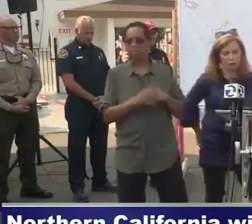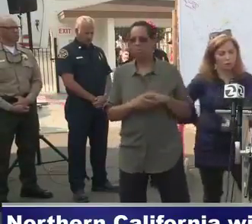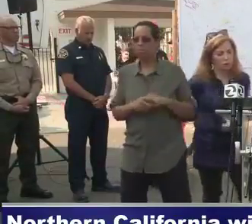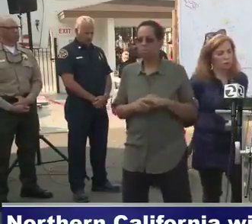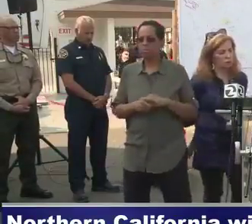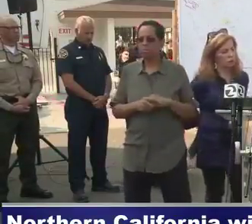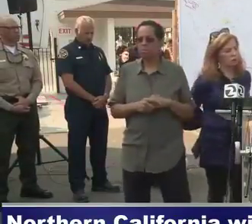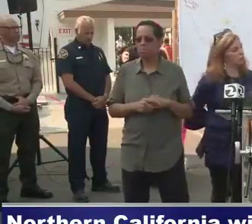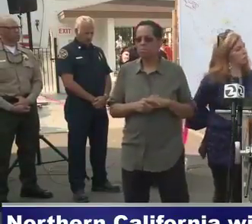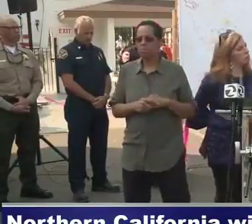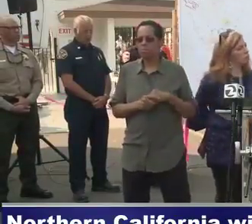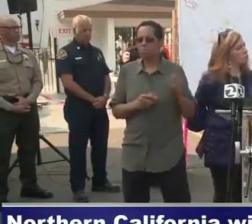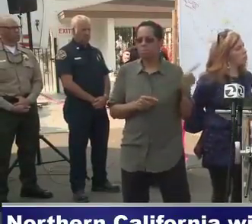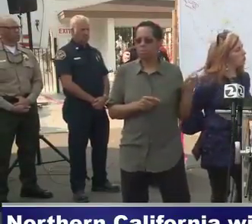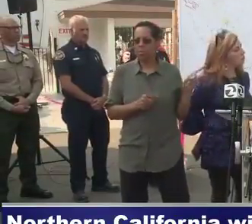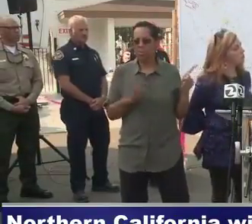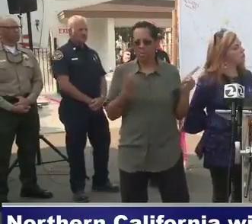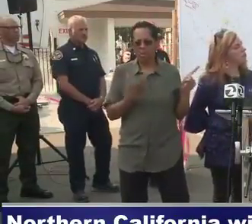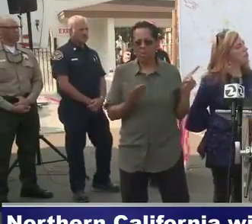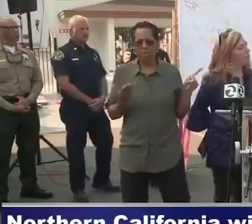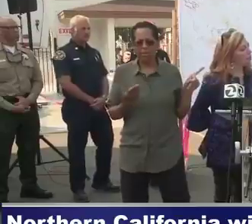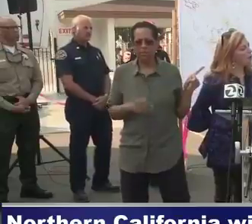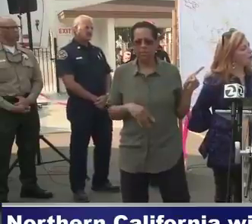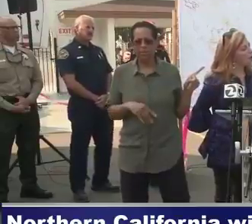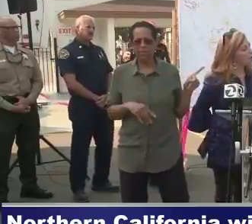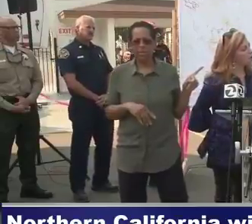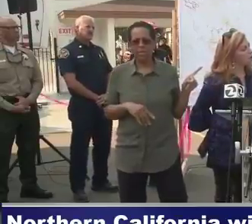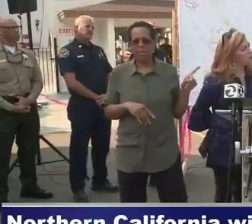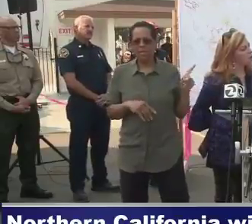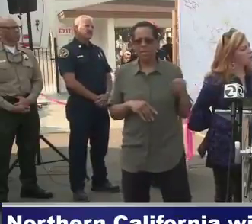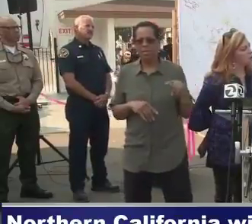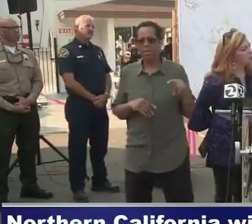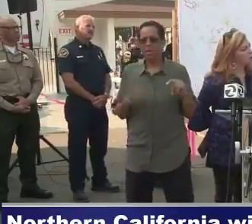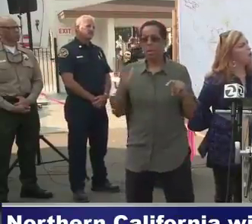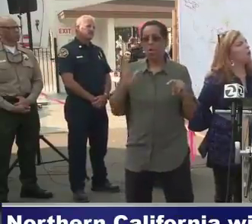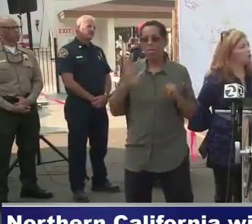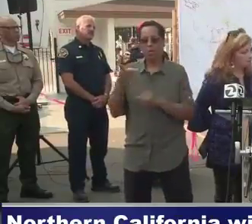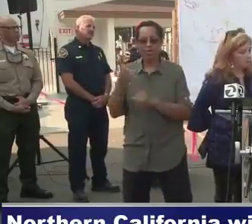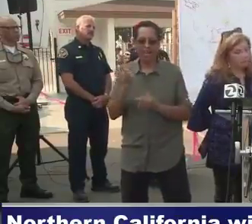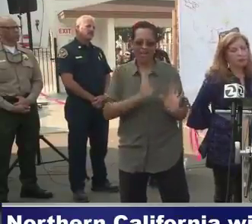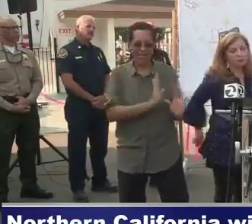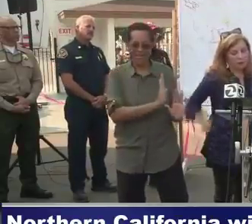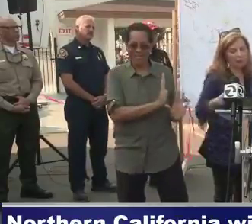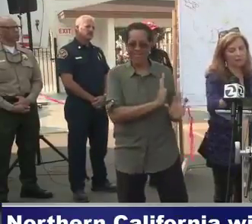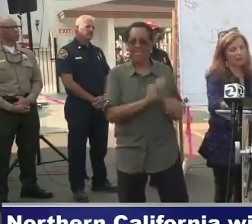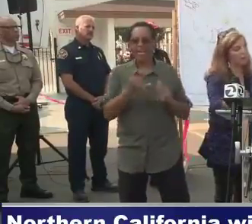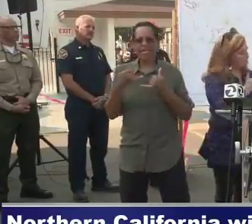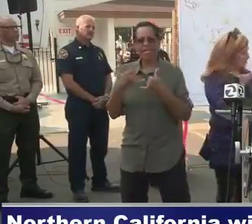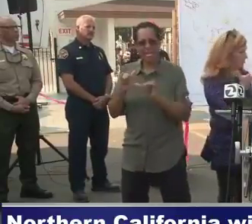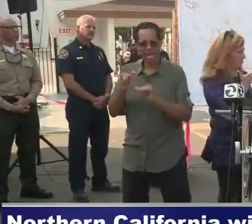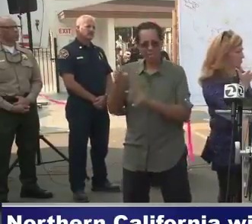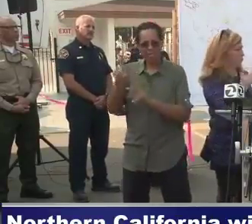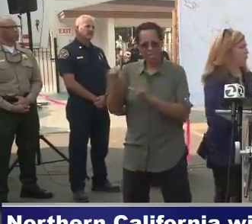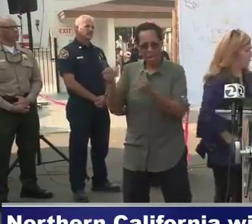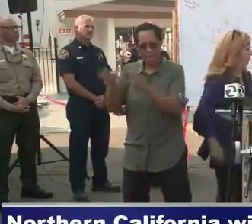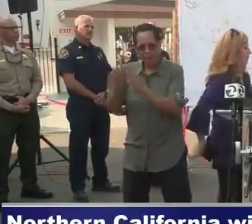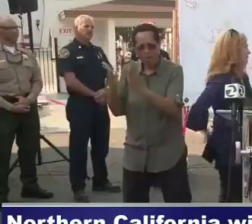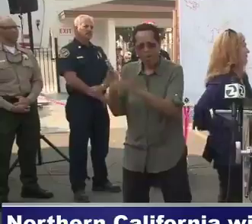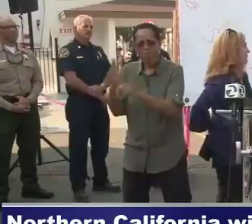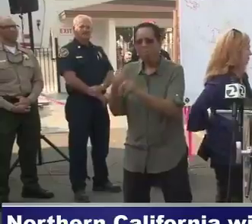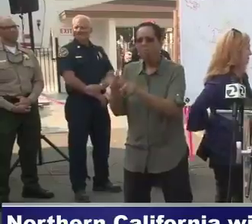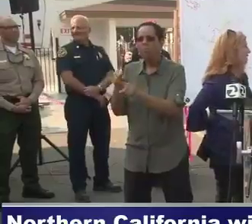Just one note there, it's not the former Press Democrat building, it's still, the Press Democrat is still there, it just doesn't occupy